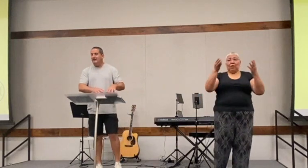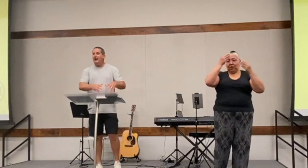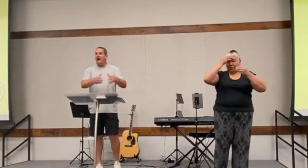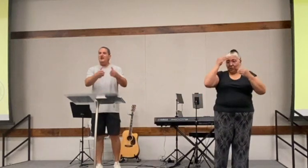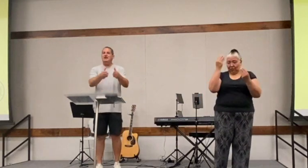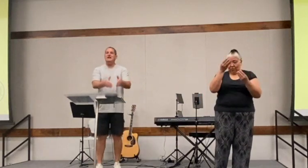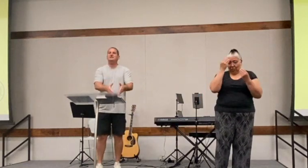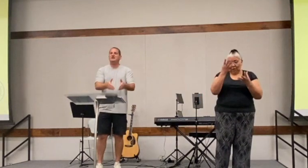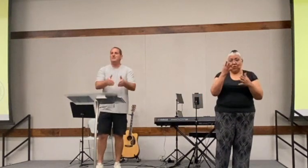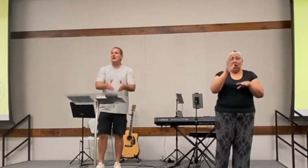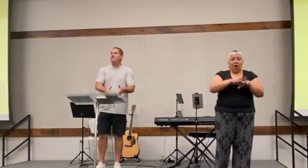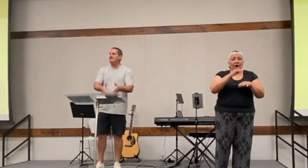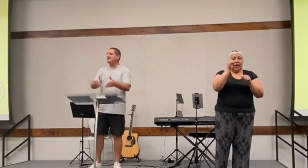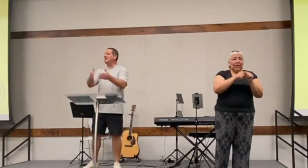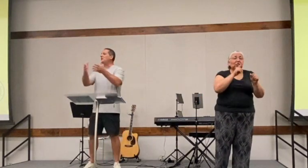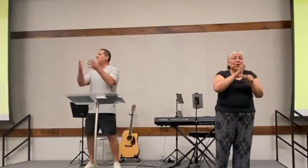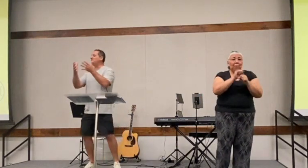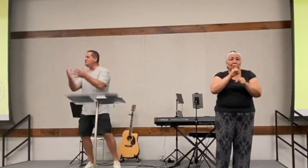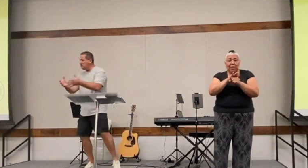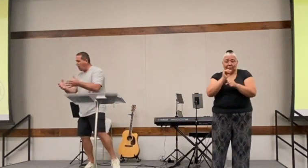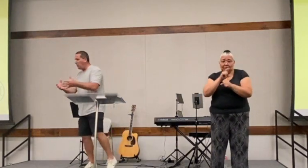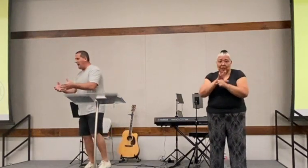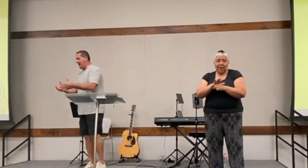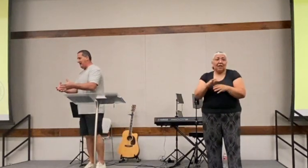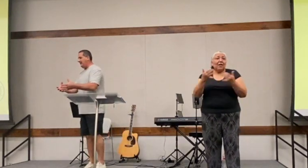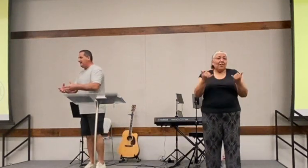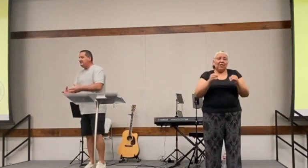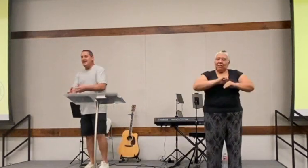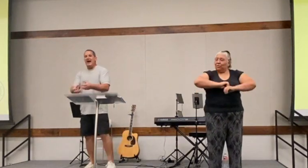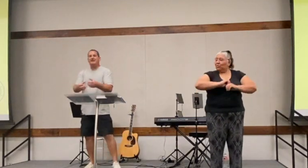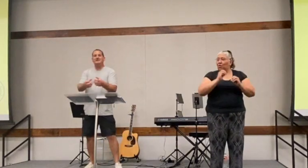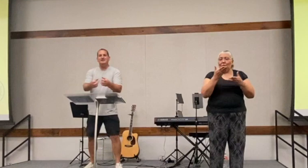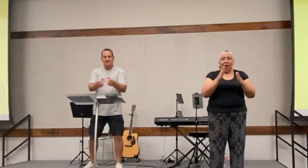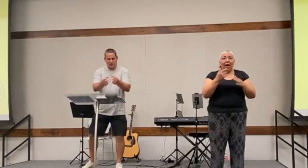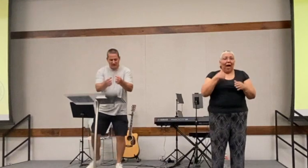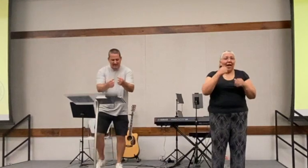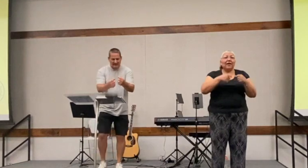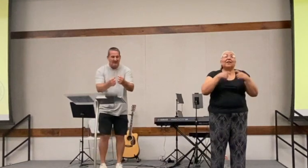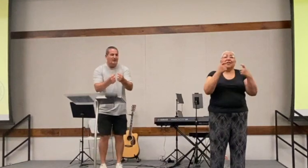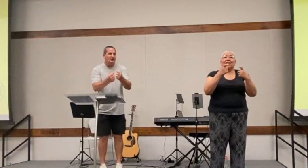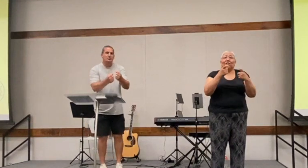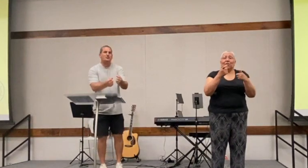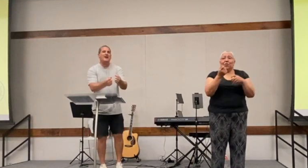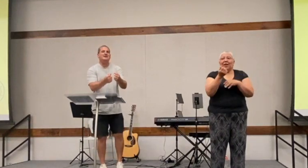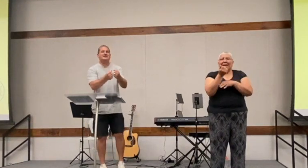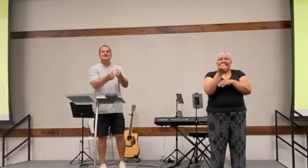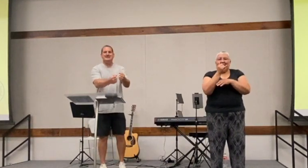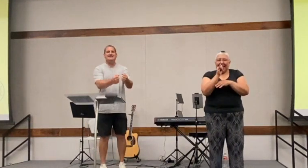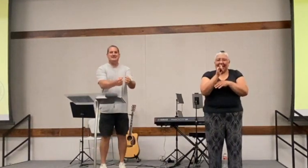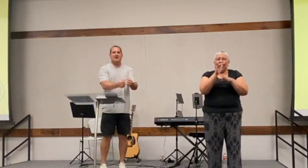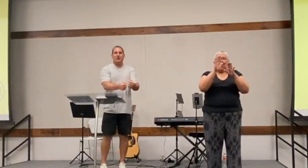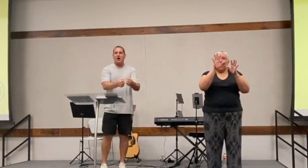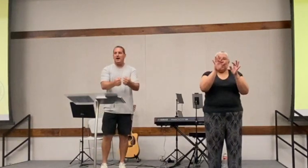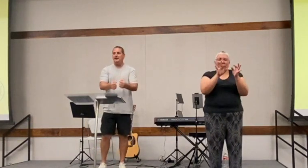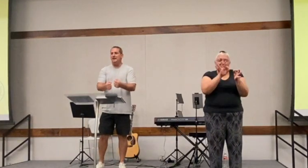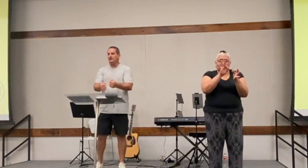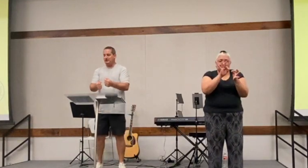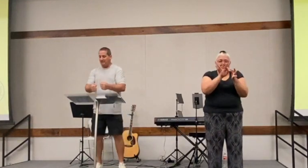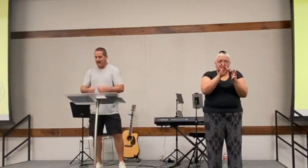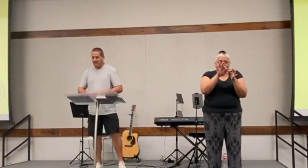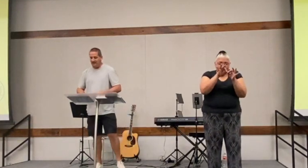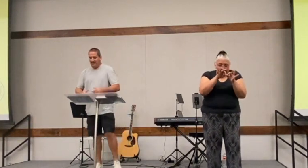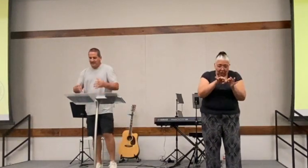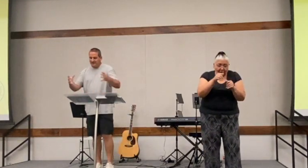information on each commandment that there is no way that I can give you any great detail on